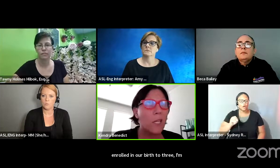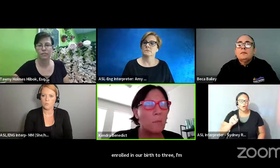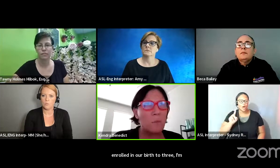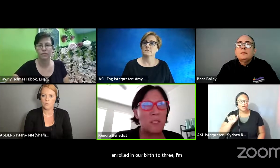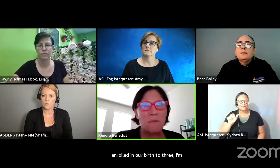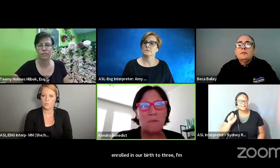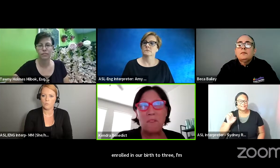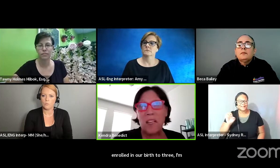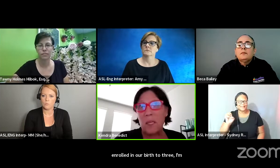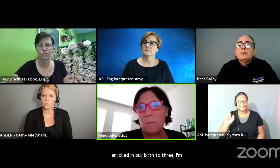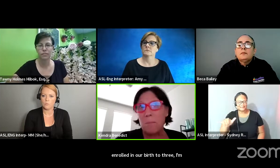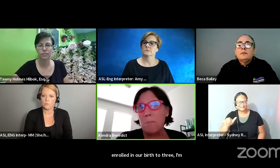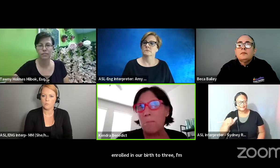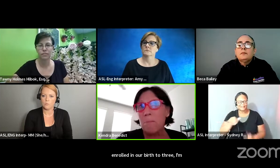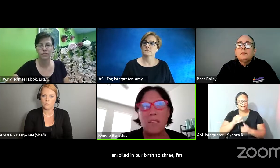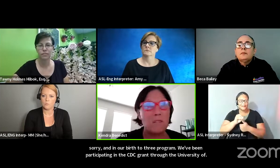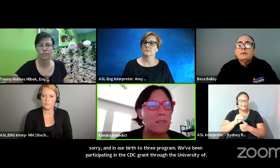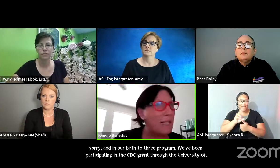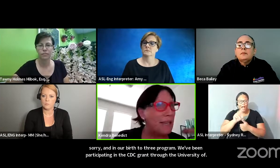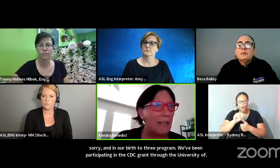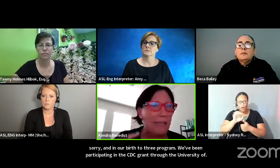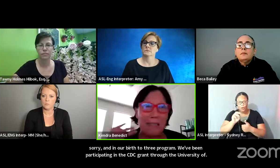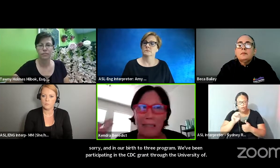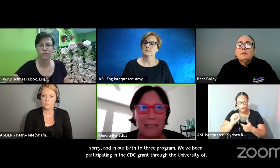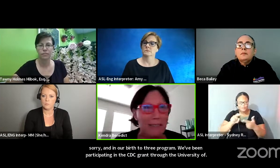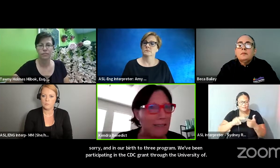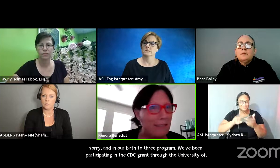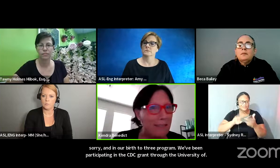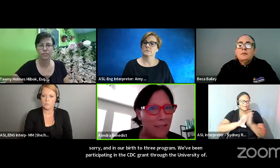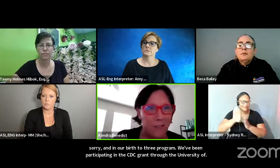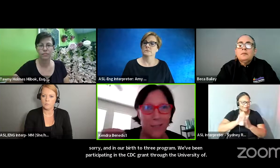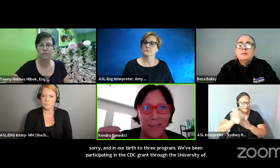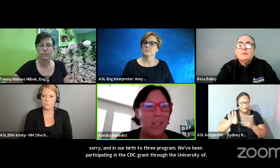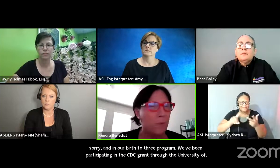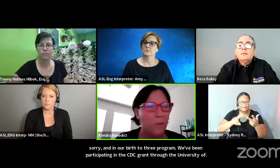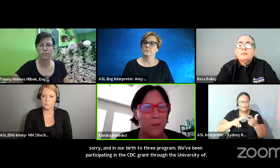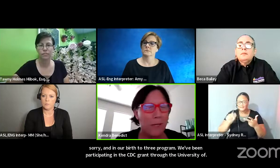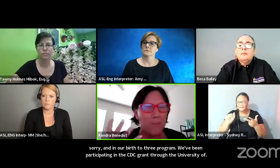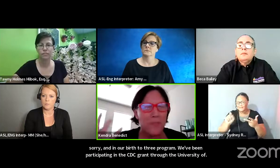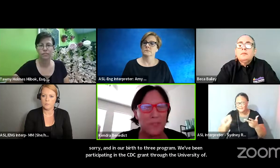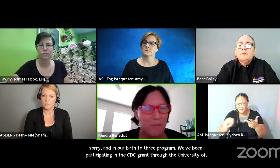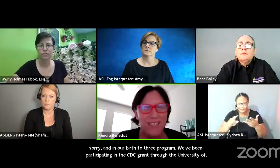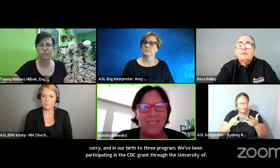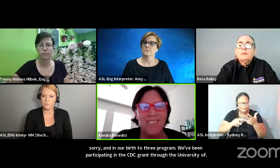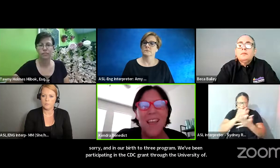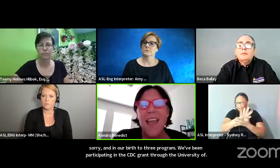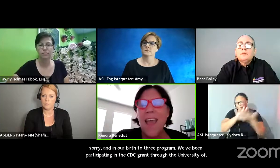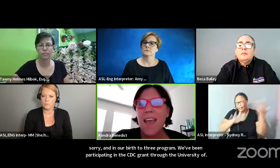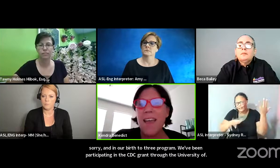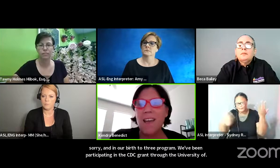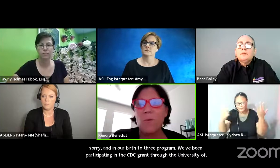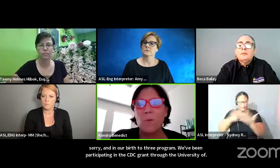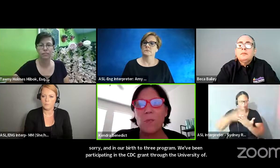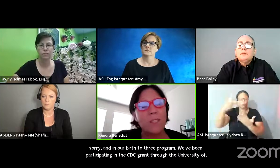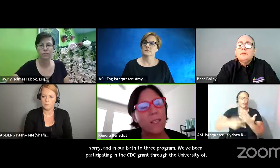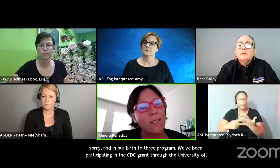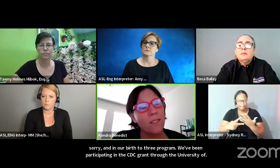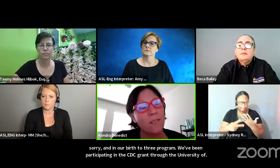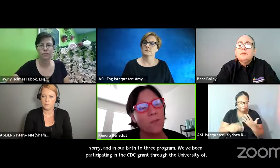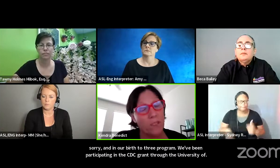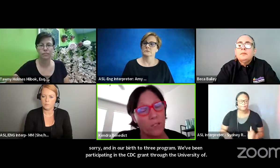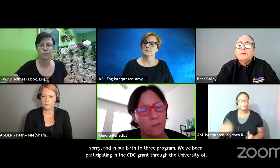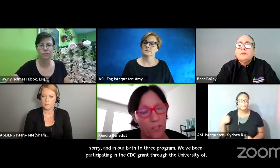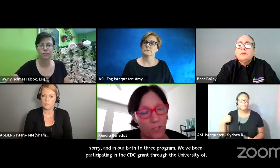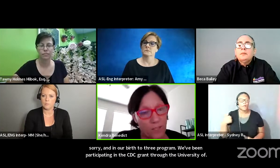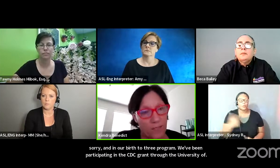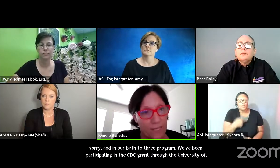for Outcomes Developmental Data Assistance Center and EDDI programs or something. And we